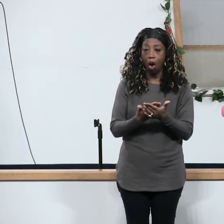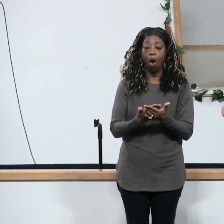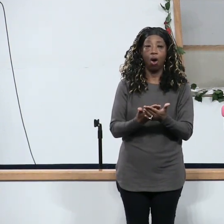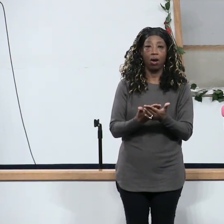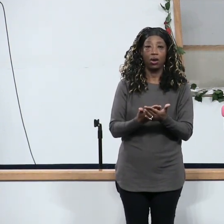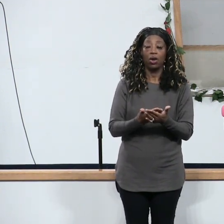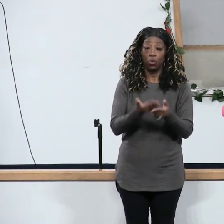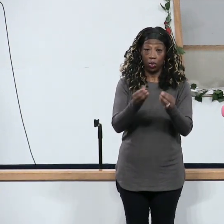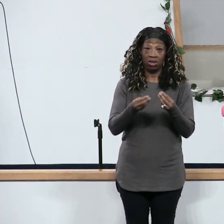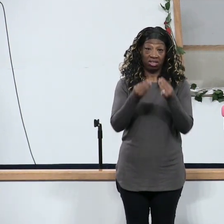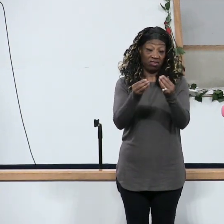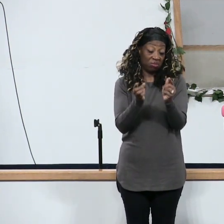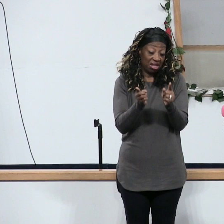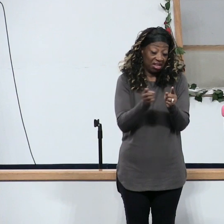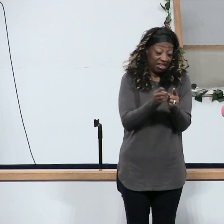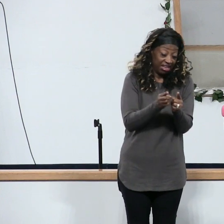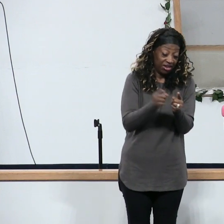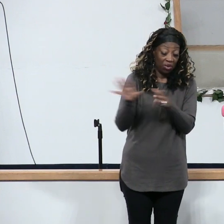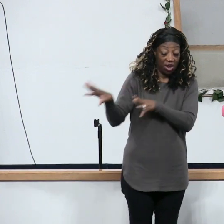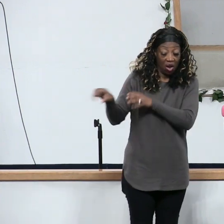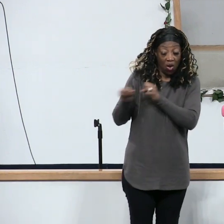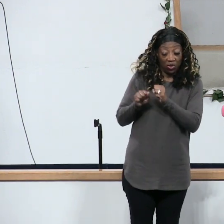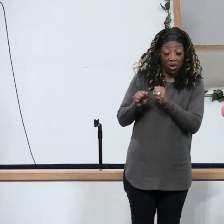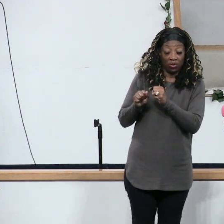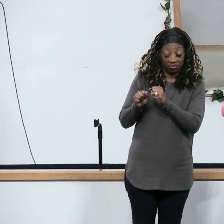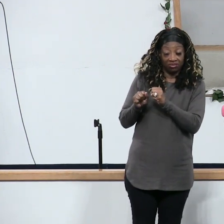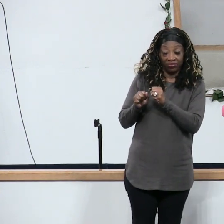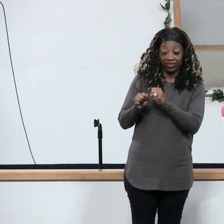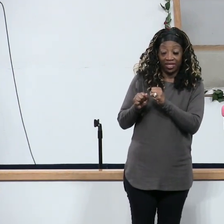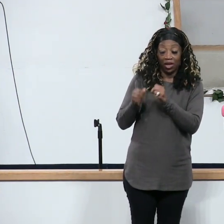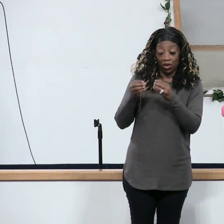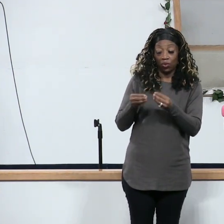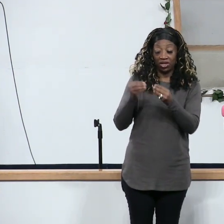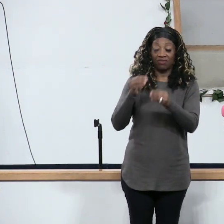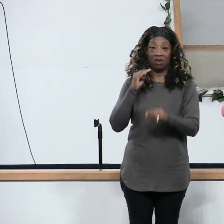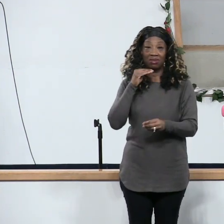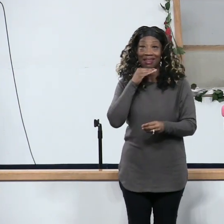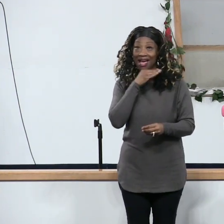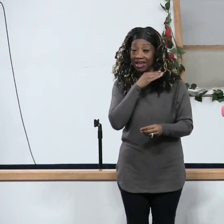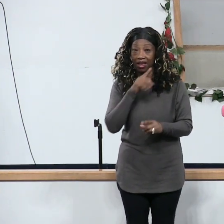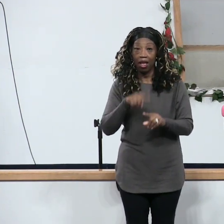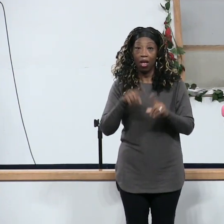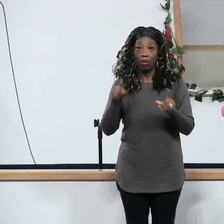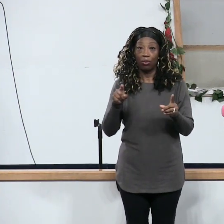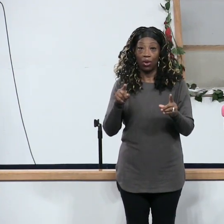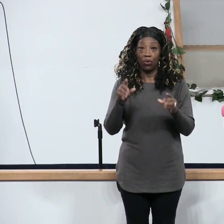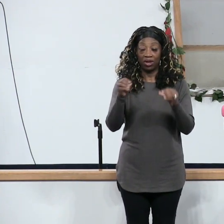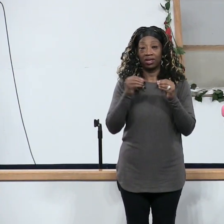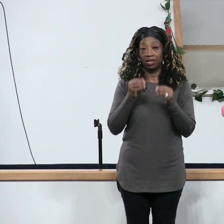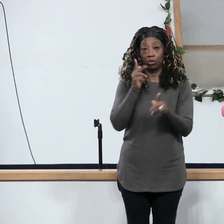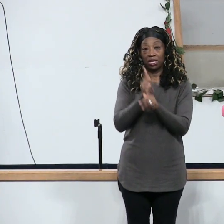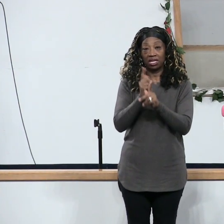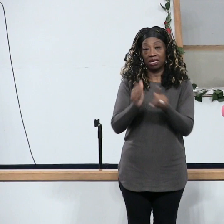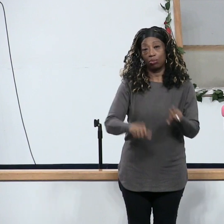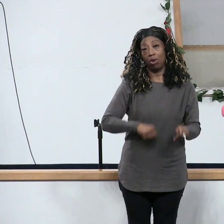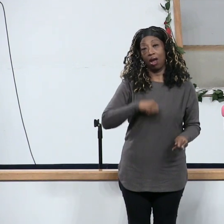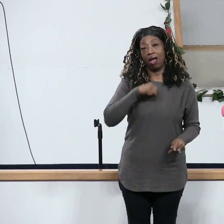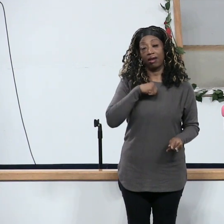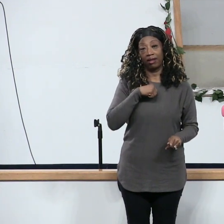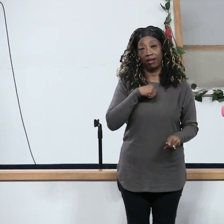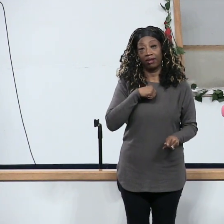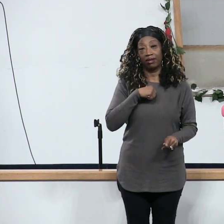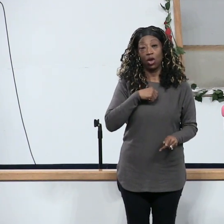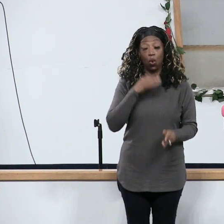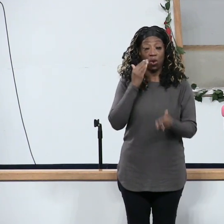we'll give him a little bit and then we'll want to hold on to the rest. Right? We'll give up lying, but we'll hold on to pride. We'll give